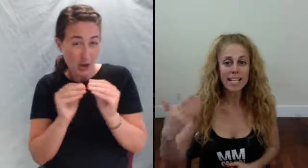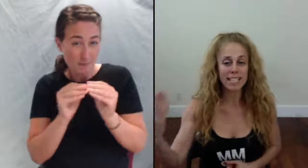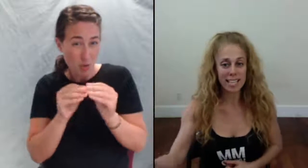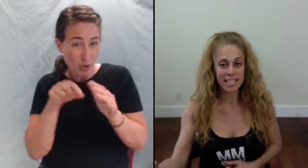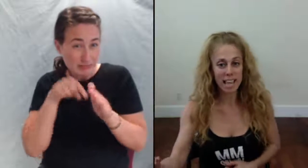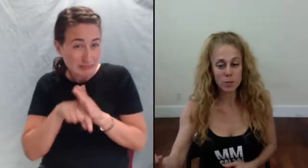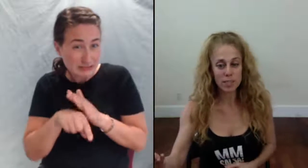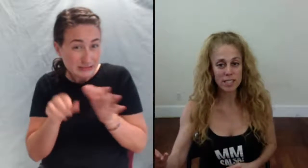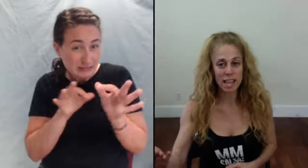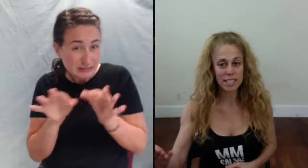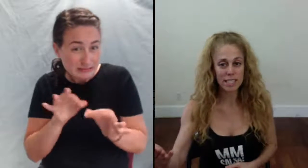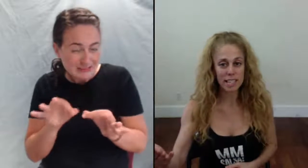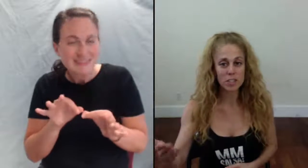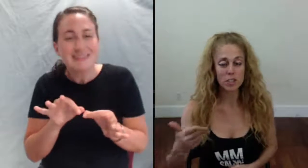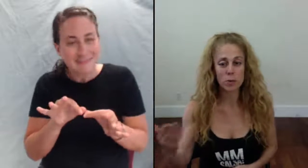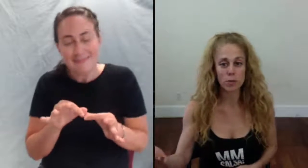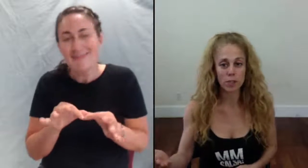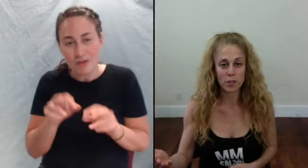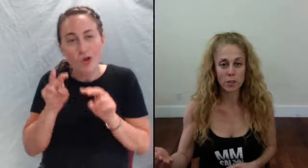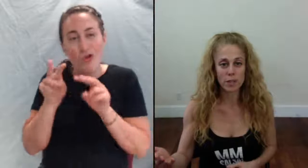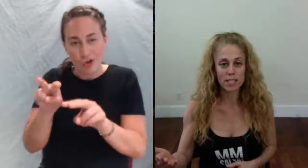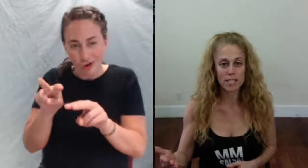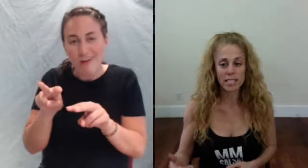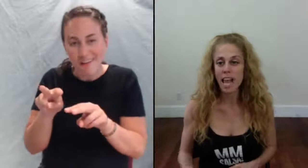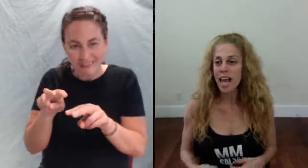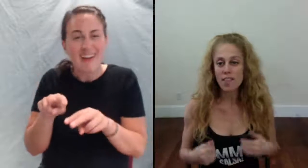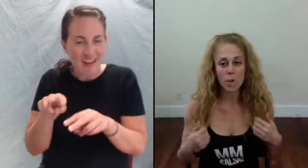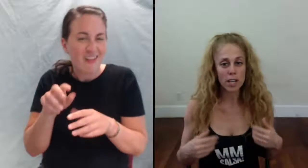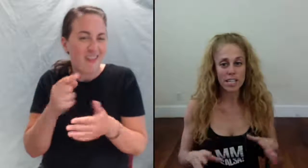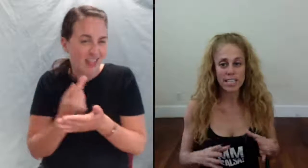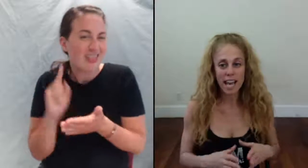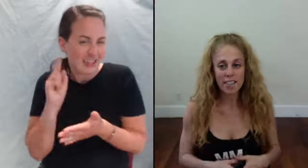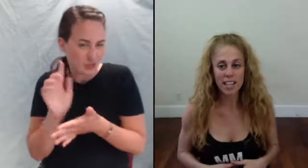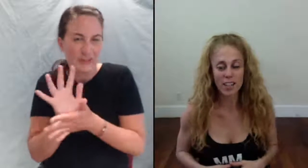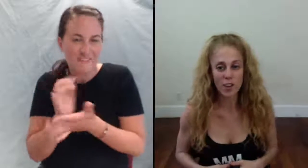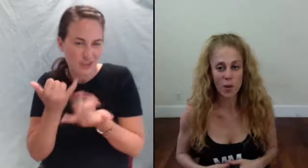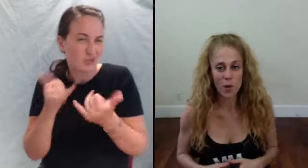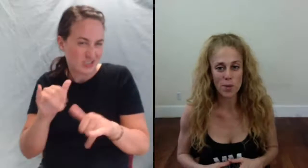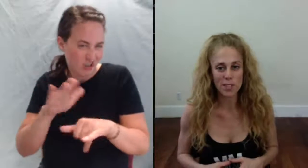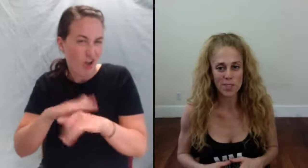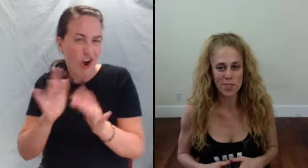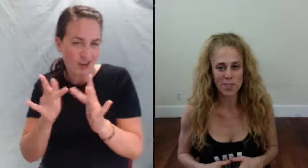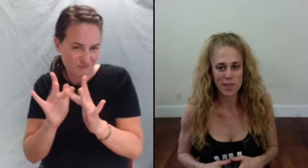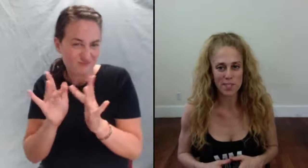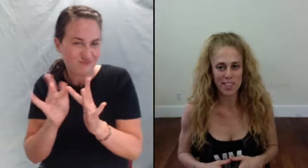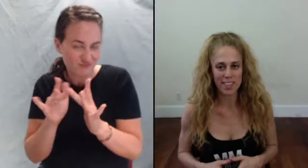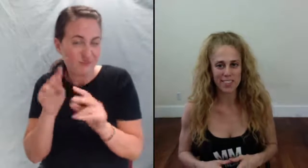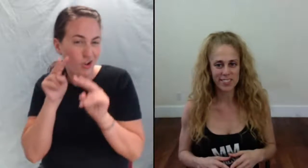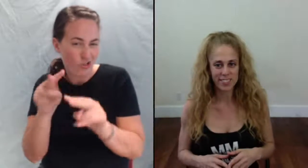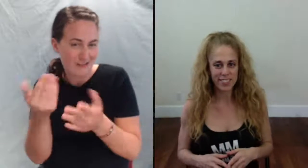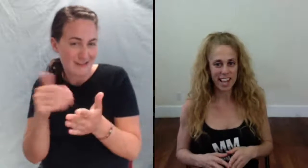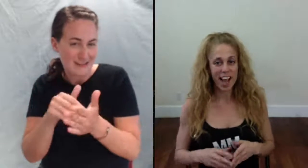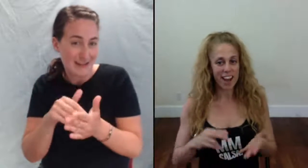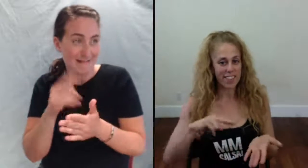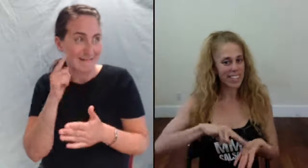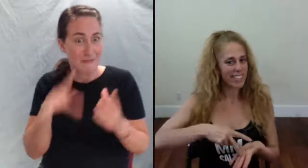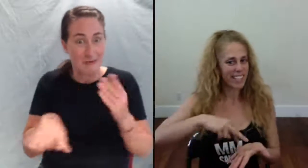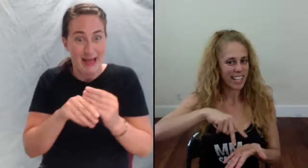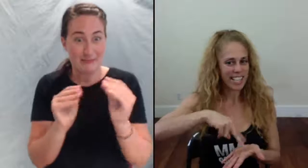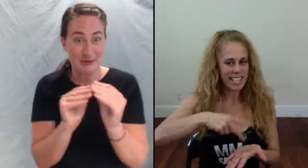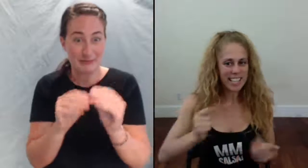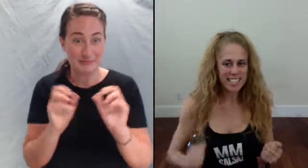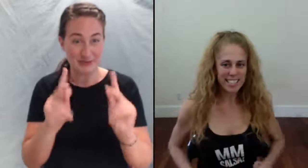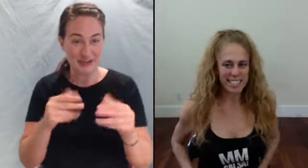can go back and take last week's class again just to perfect those basics. And then we're going to dive in and learn a whole bunch of new steps together. All